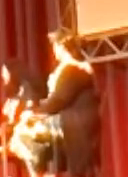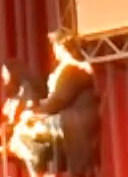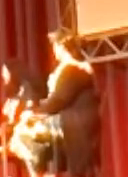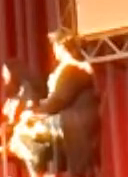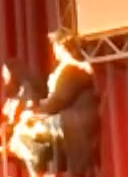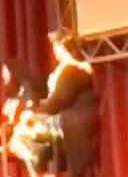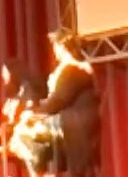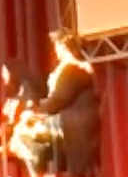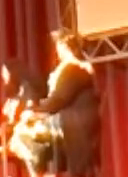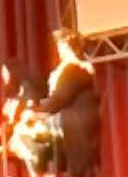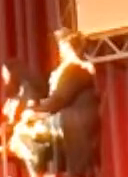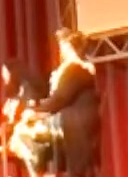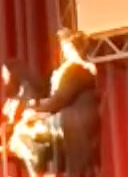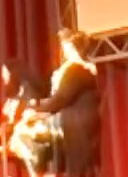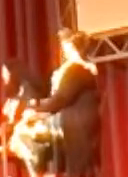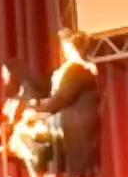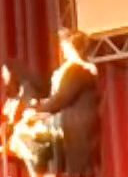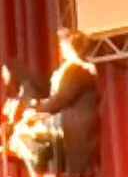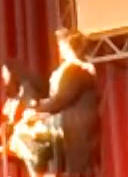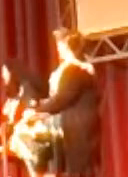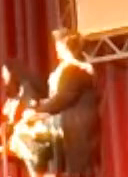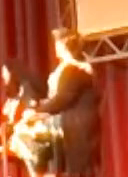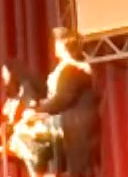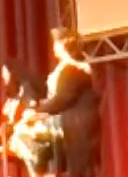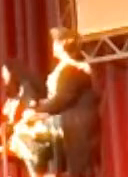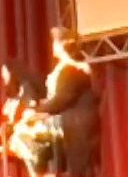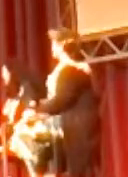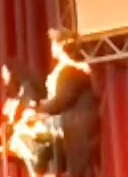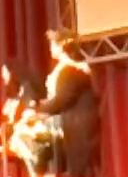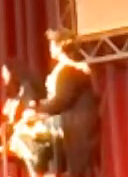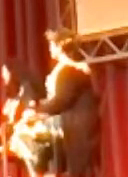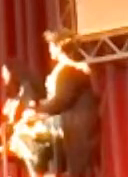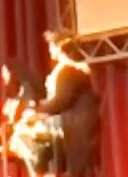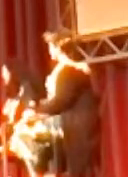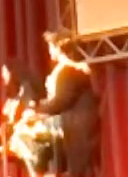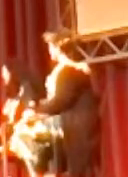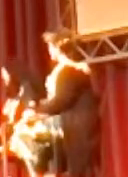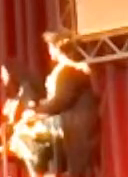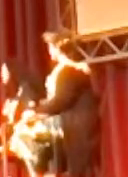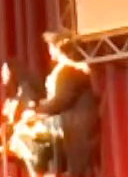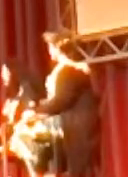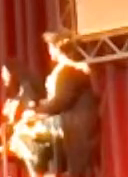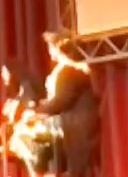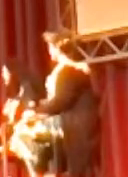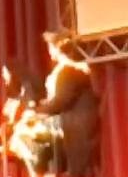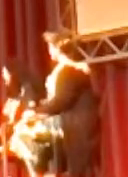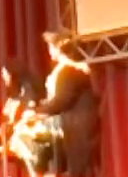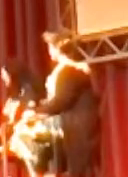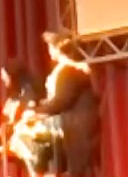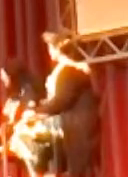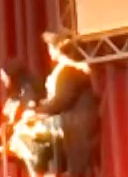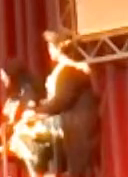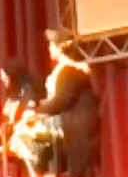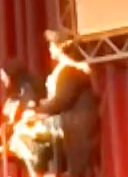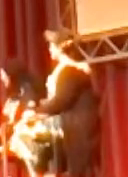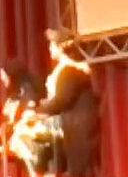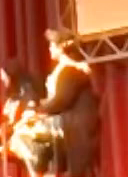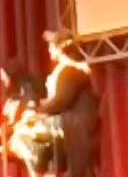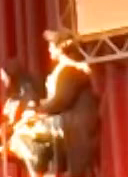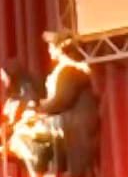honor, and it's really sacred to me because it's, working with art